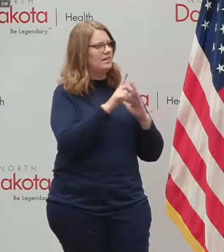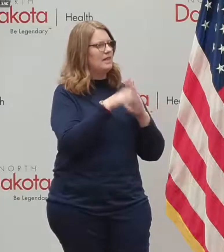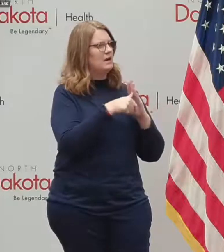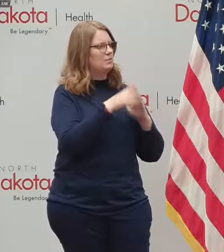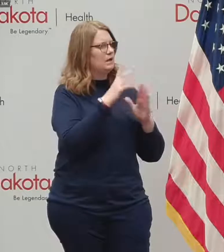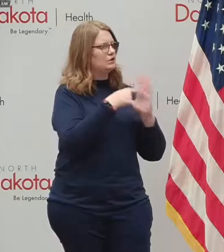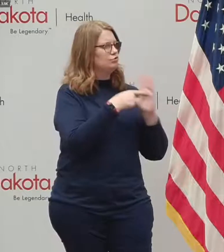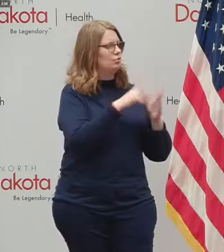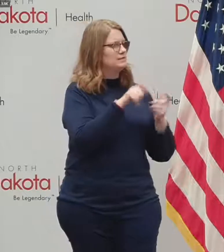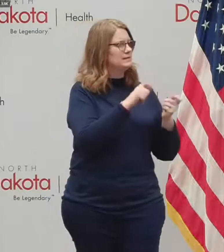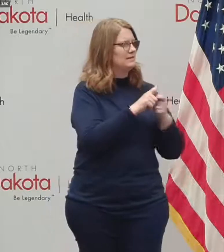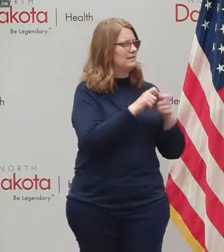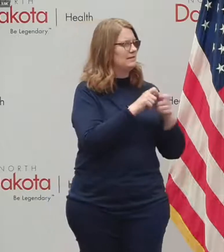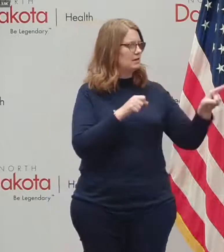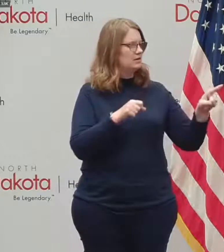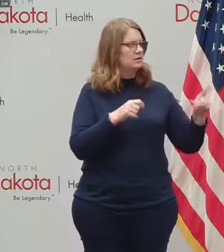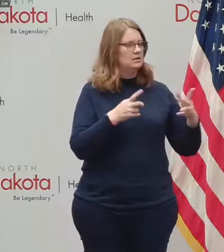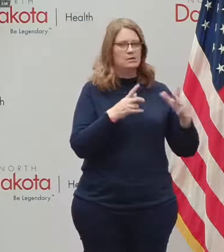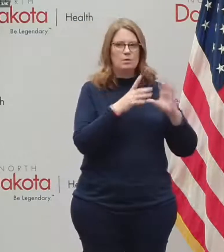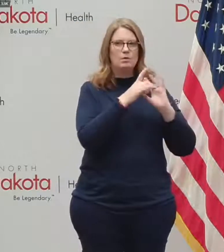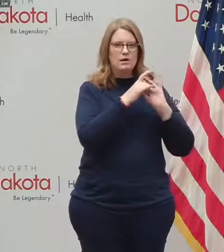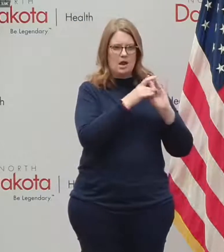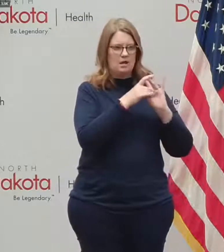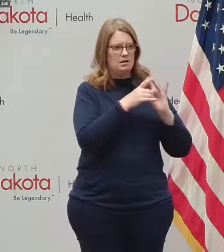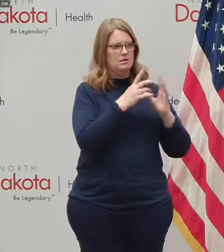to it, Jeremy, where we're tying with that.